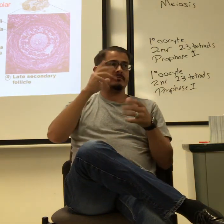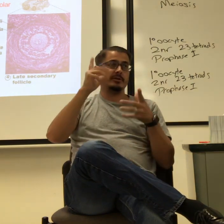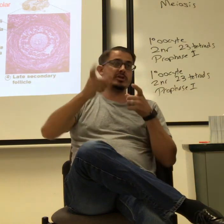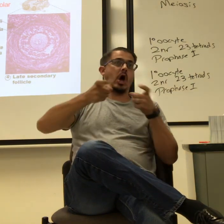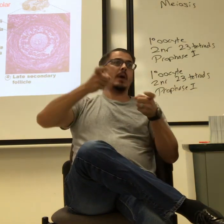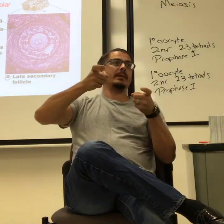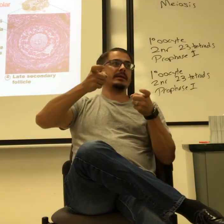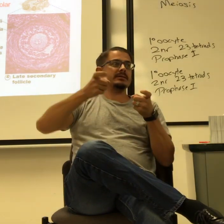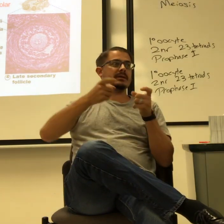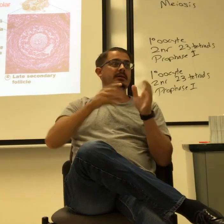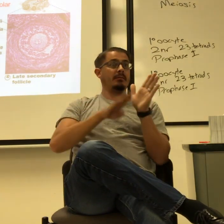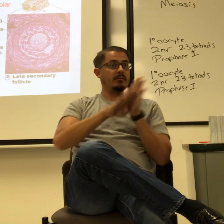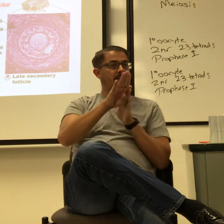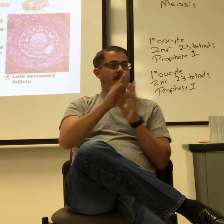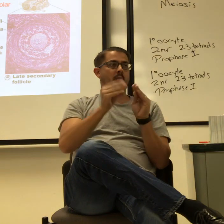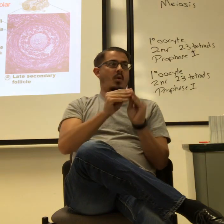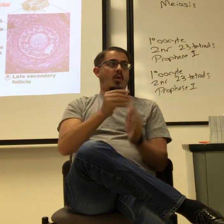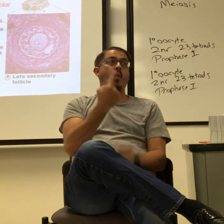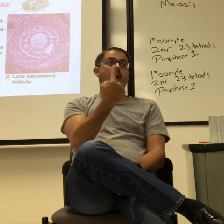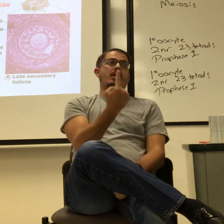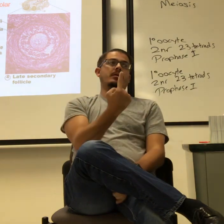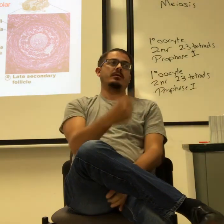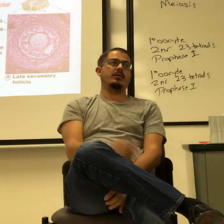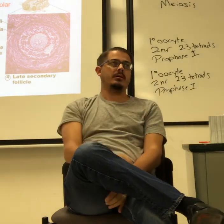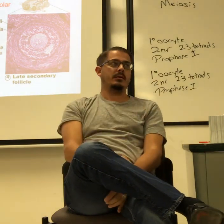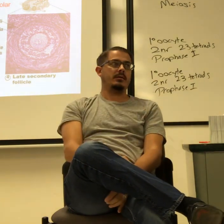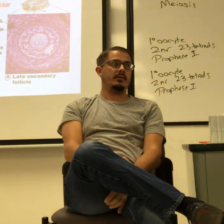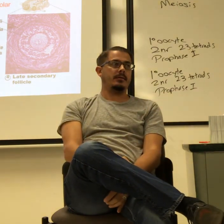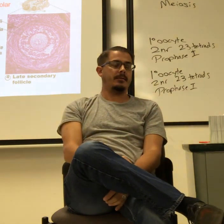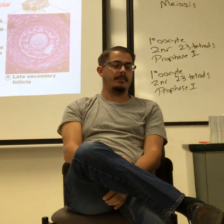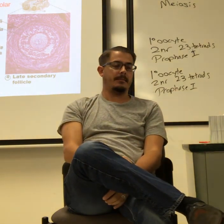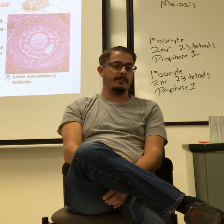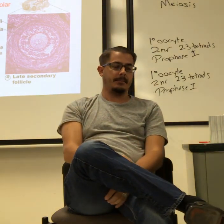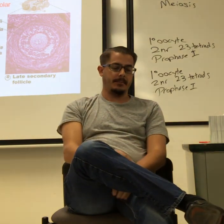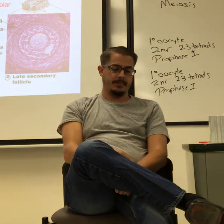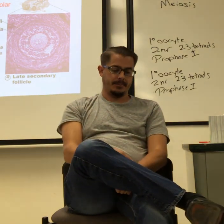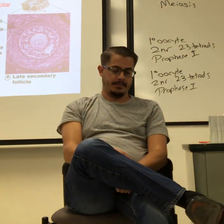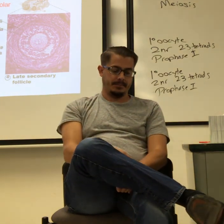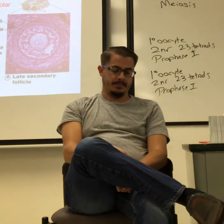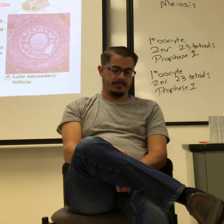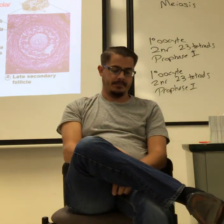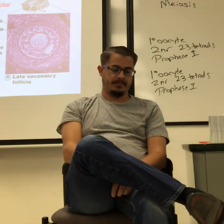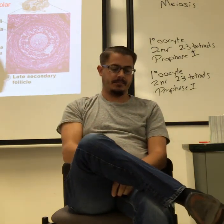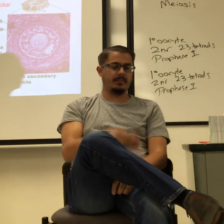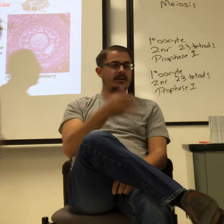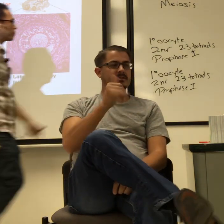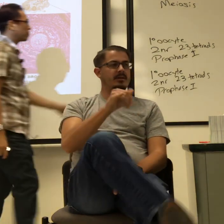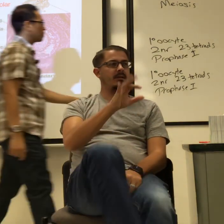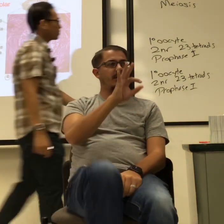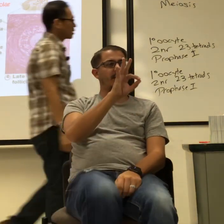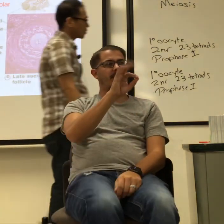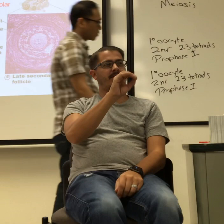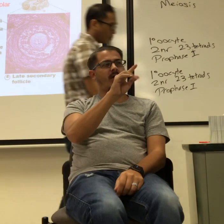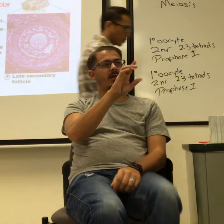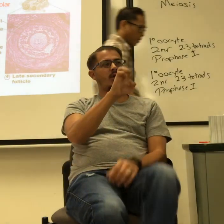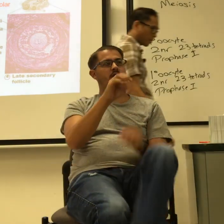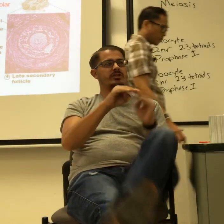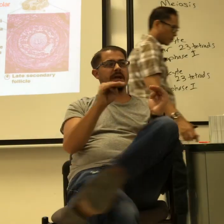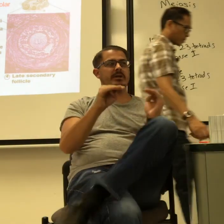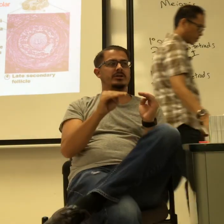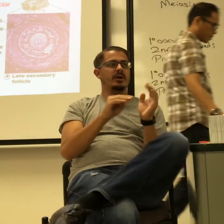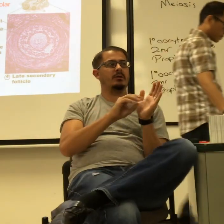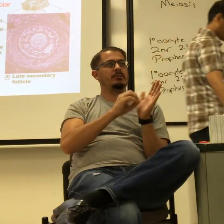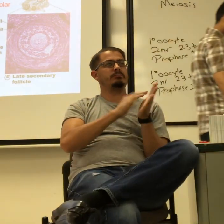and progress further. Okay. We're still in the follicle phase. So let me clear the board